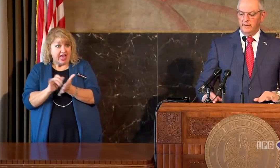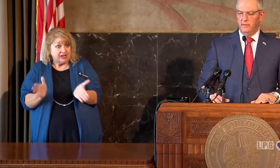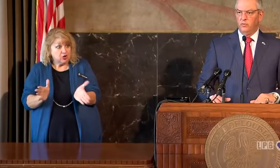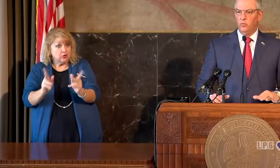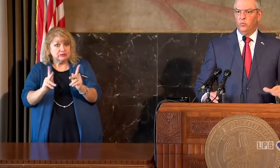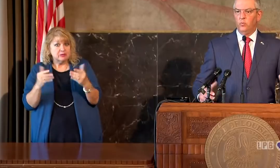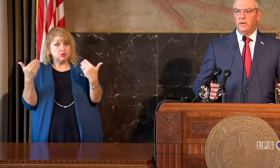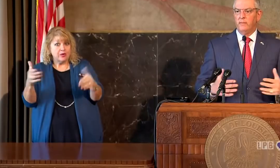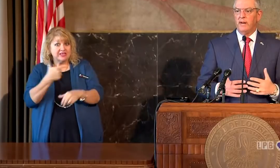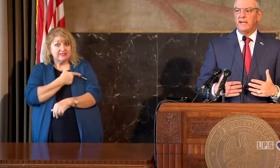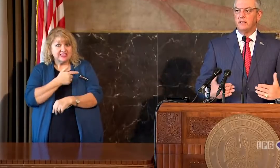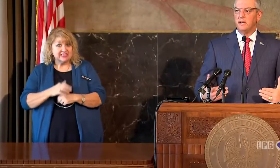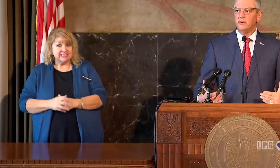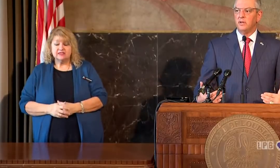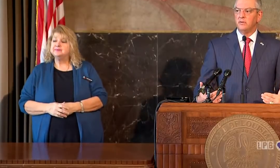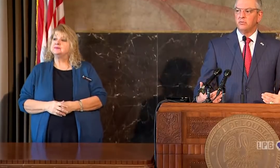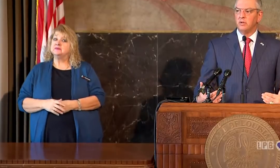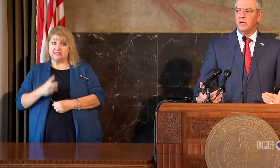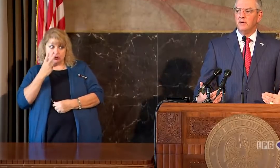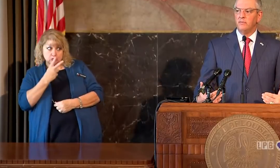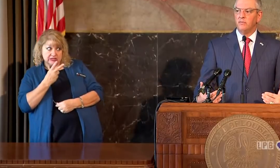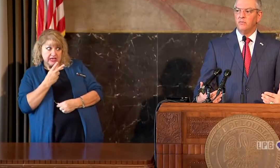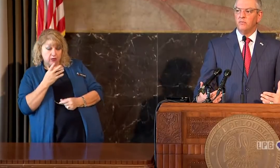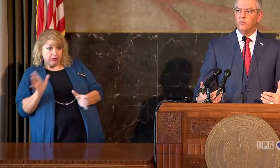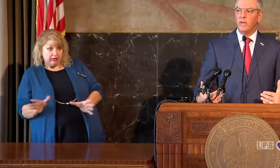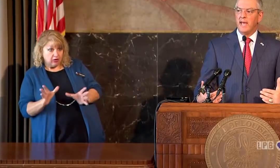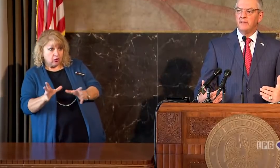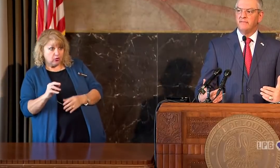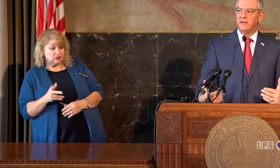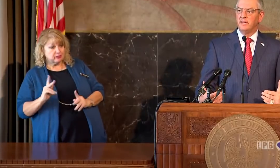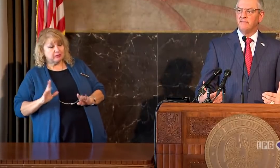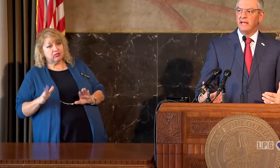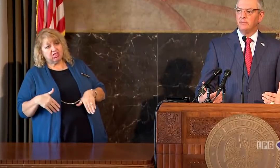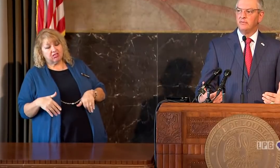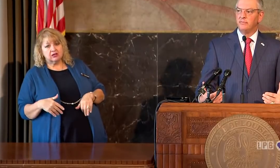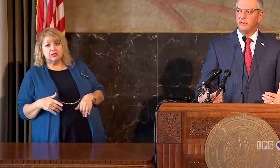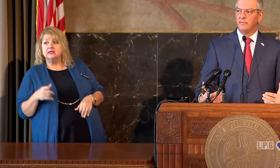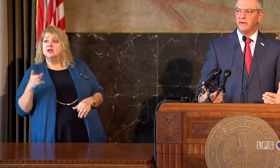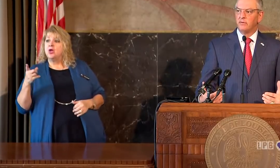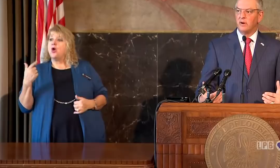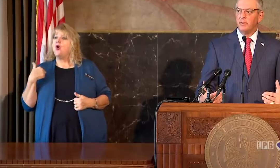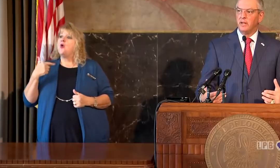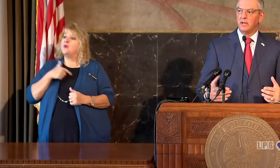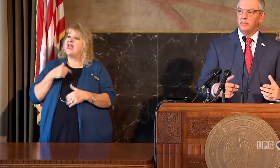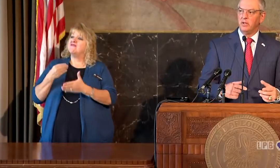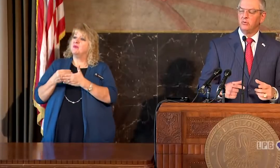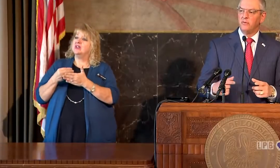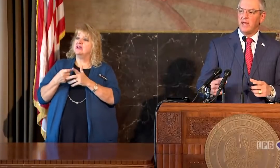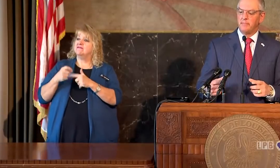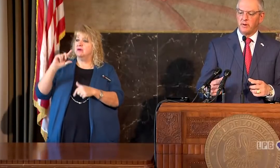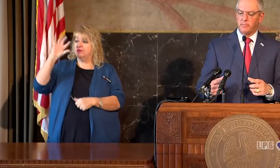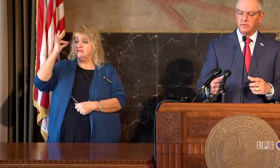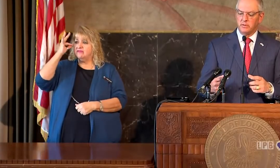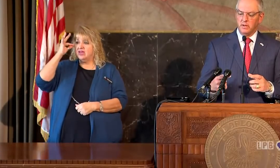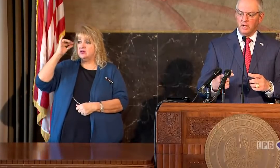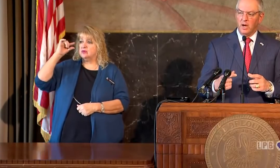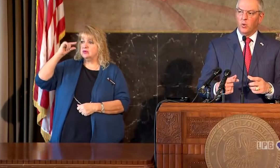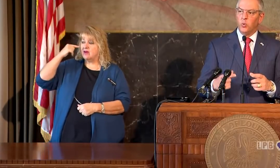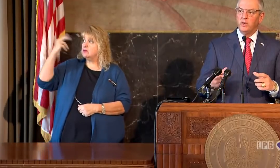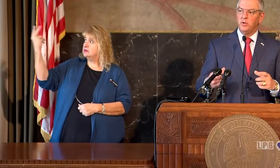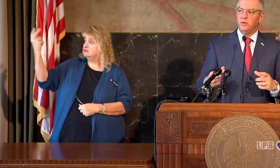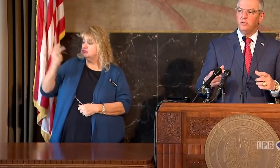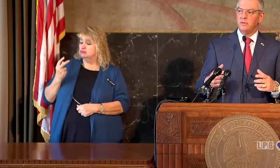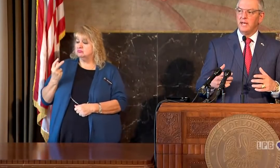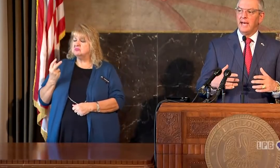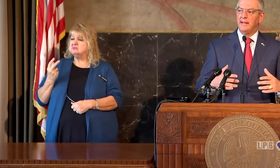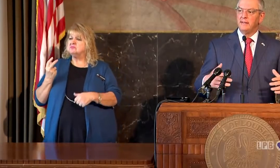Well, what I can tell you is we had the funding available from the federal government. It could be used for that purpose.